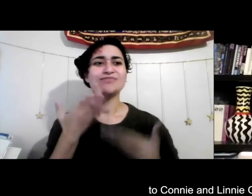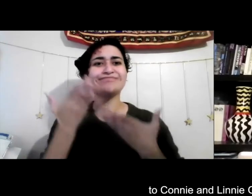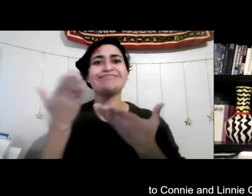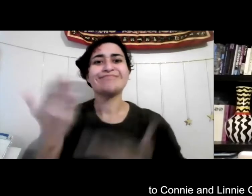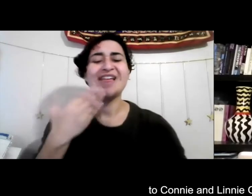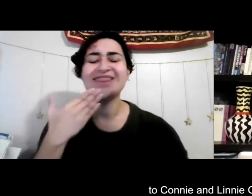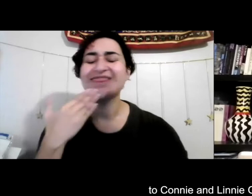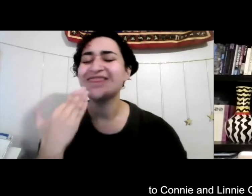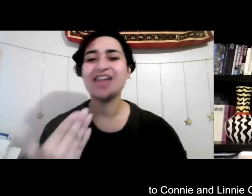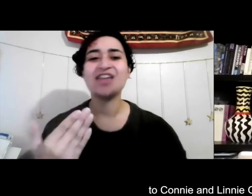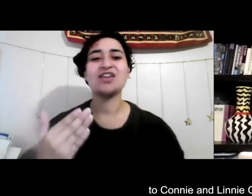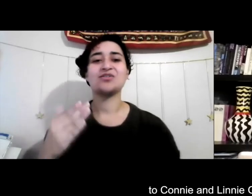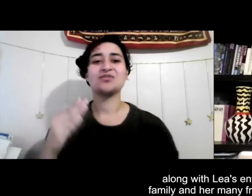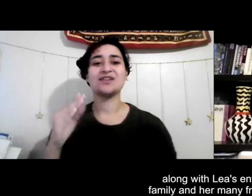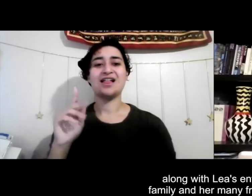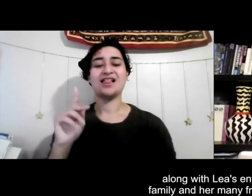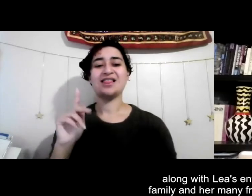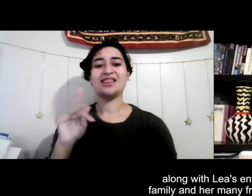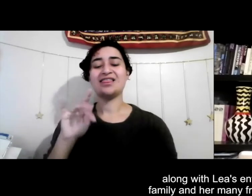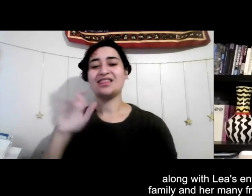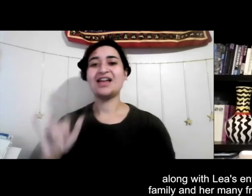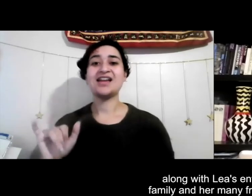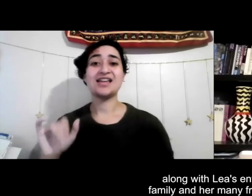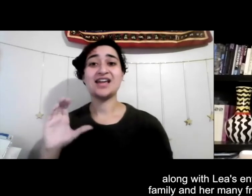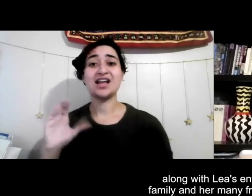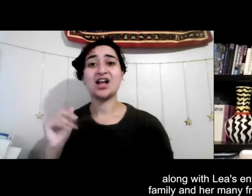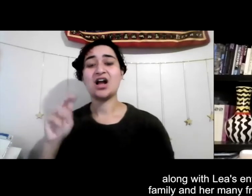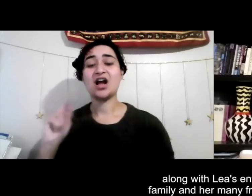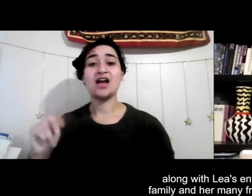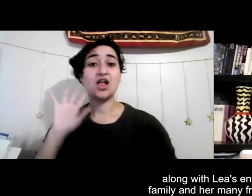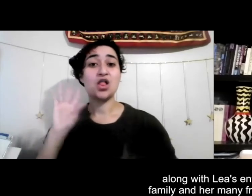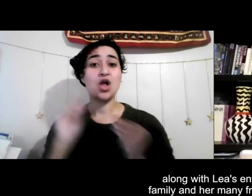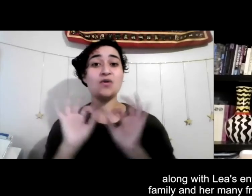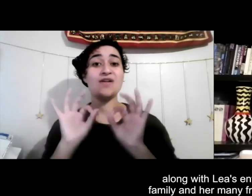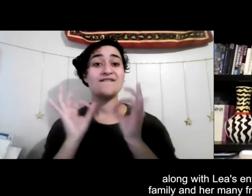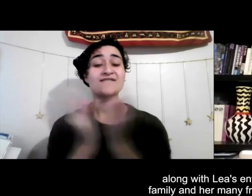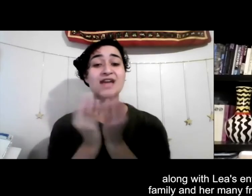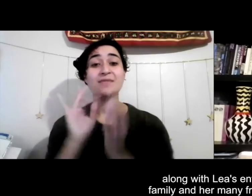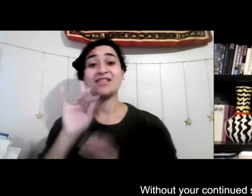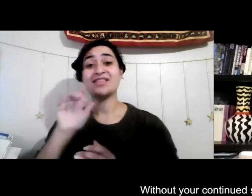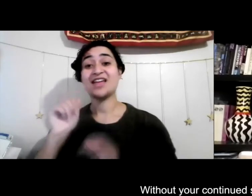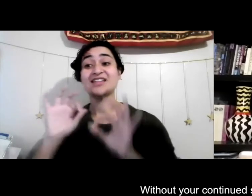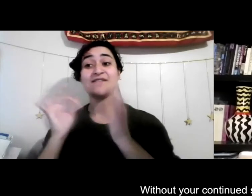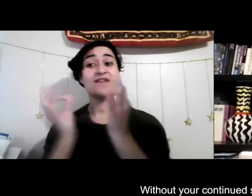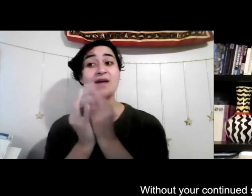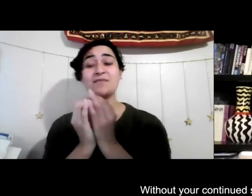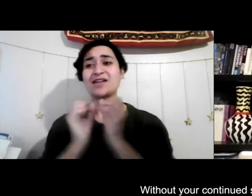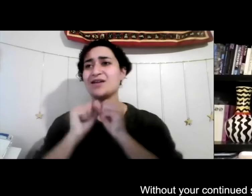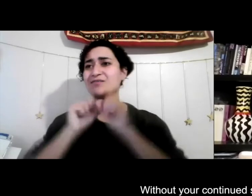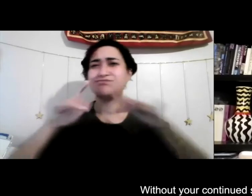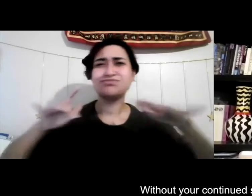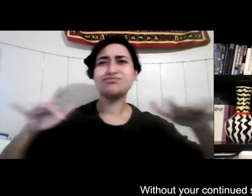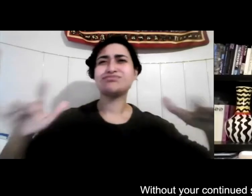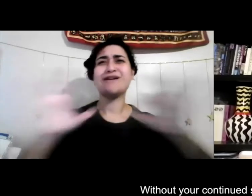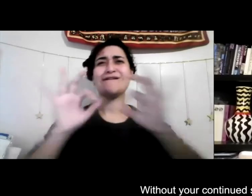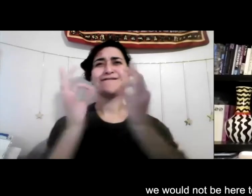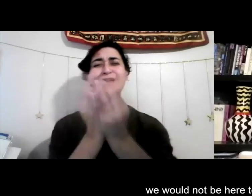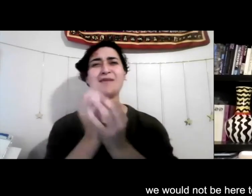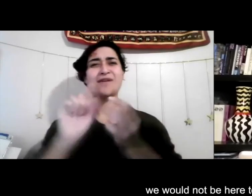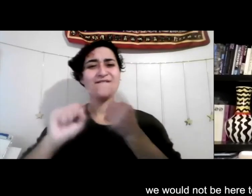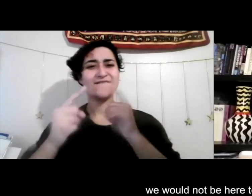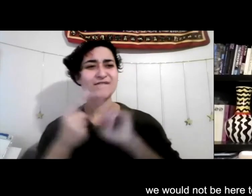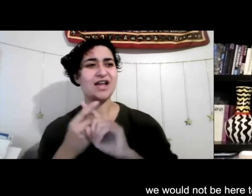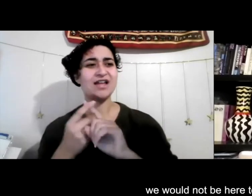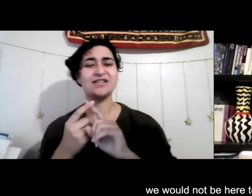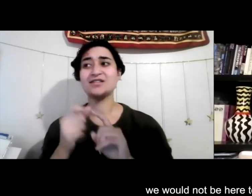Connie and Lenny Green, along with Leah's entire family and her many friends. Without your continued support, we would